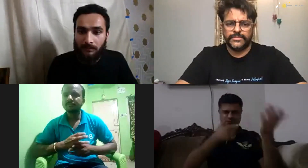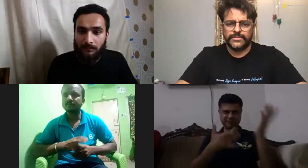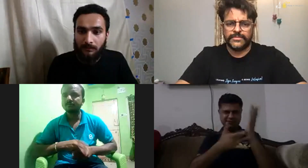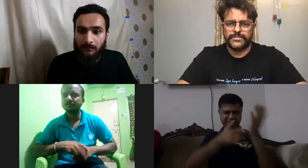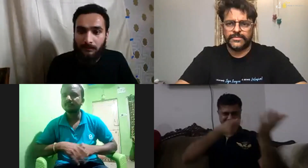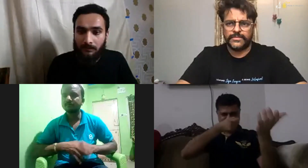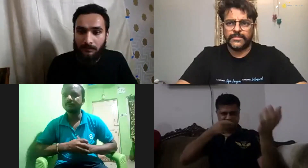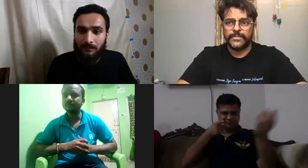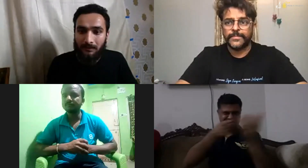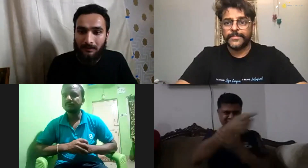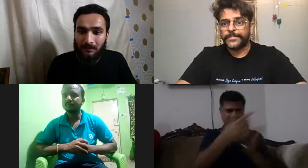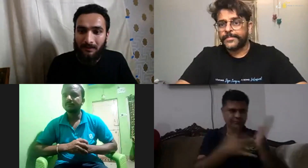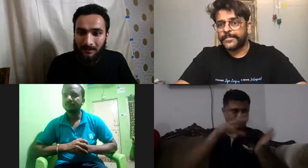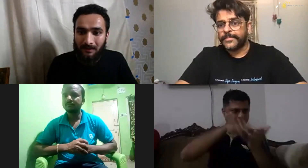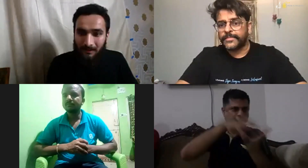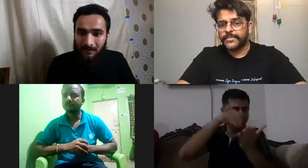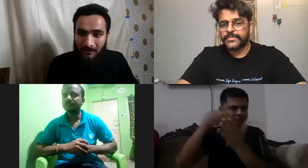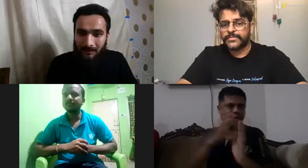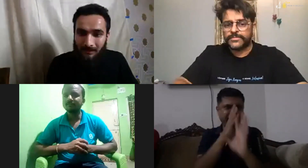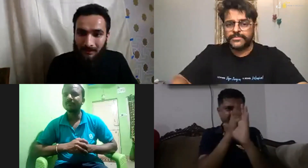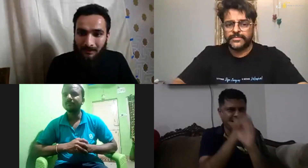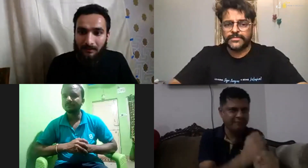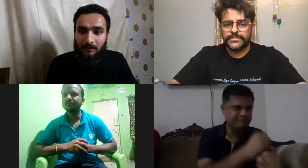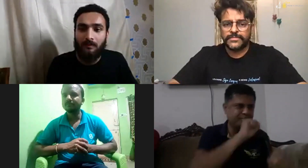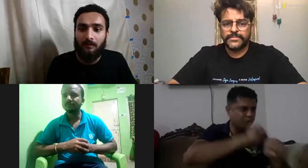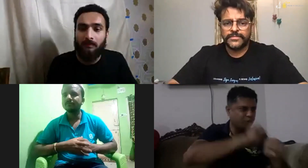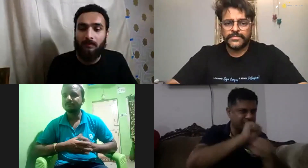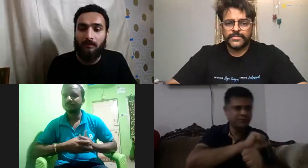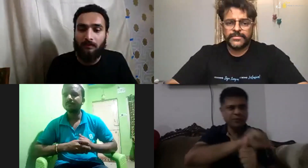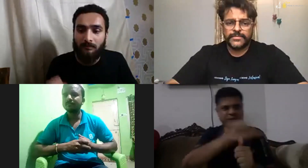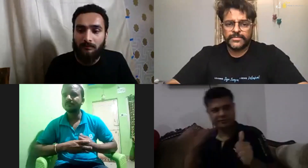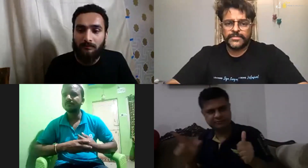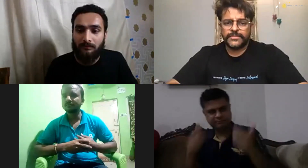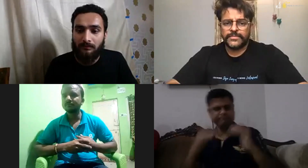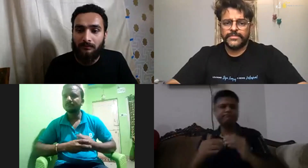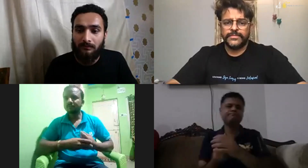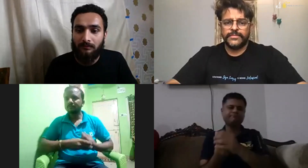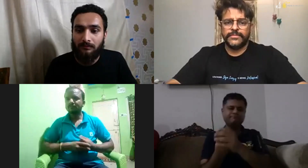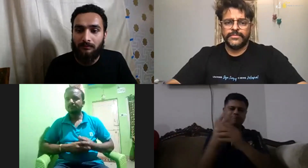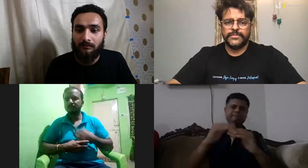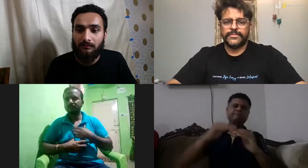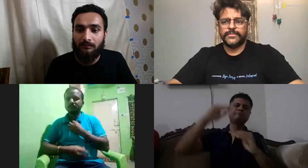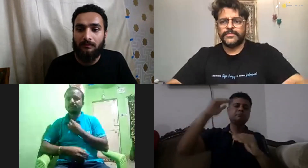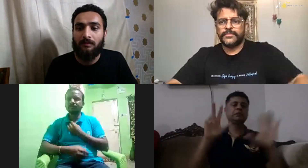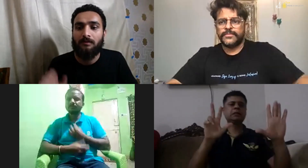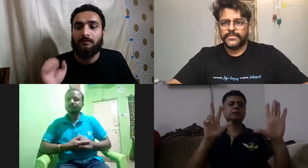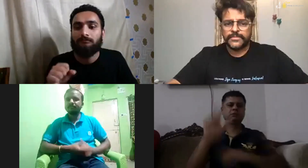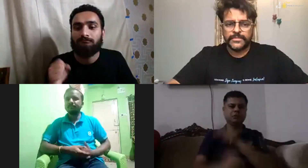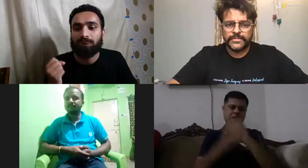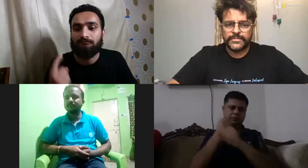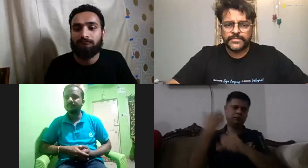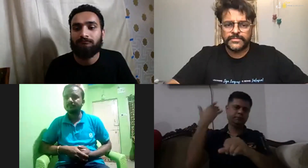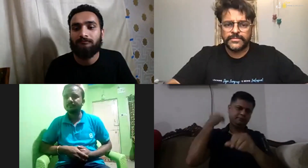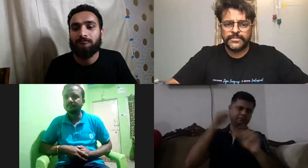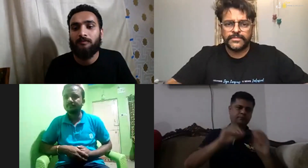So, I always loved telescopes, and it has always attracted me, and that's how I